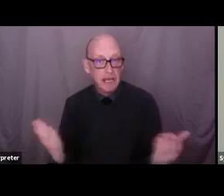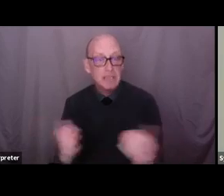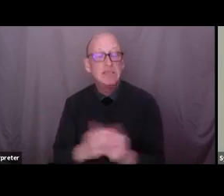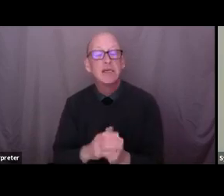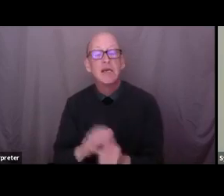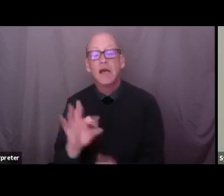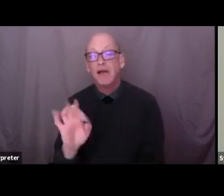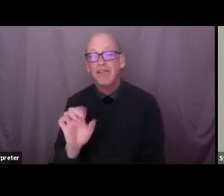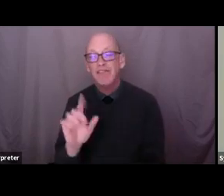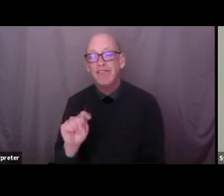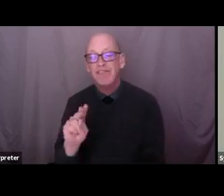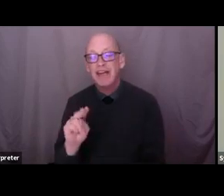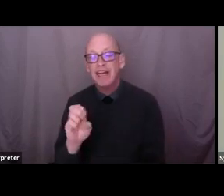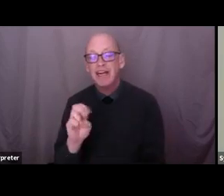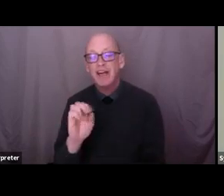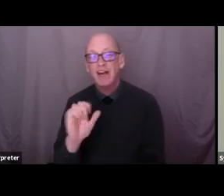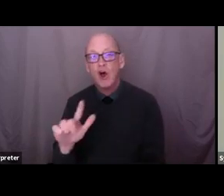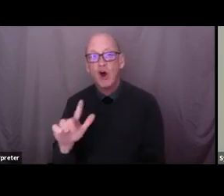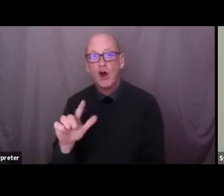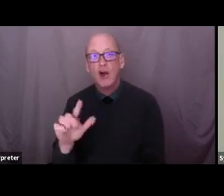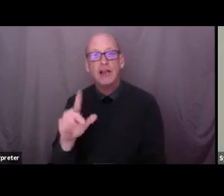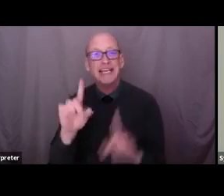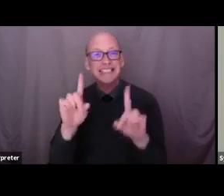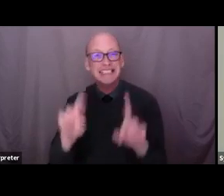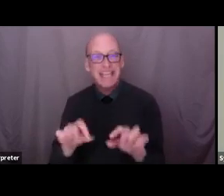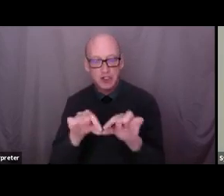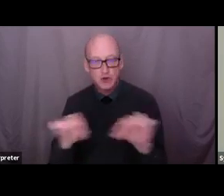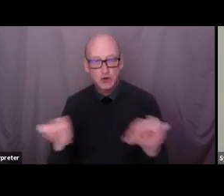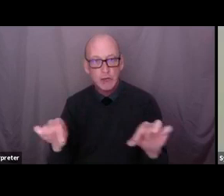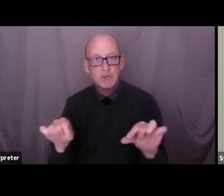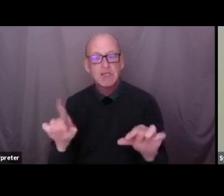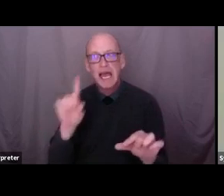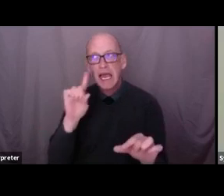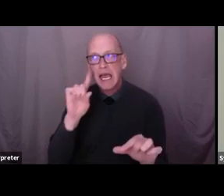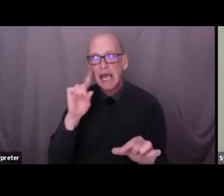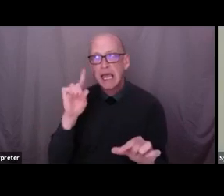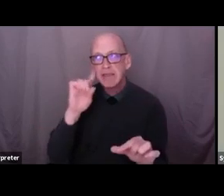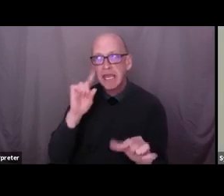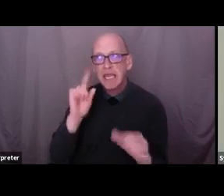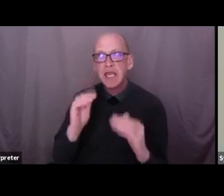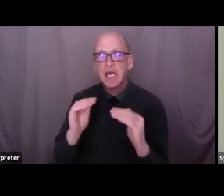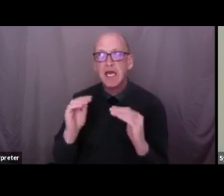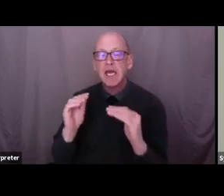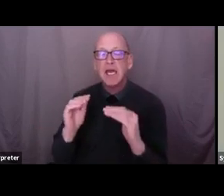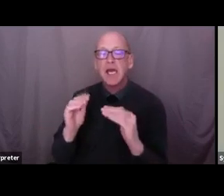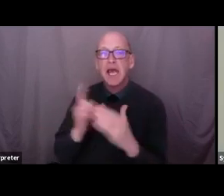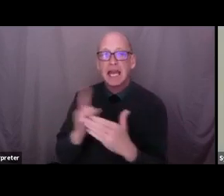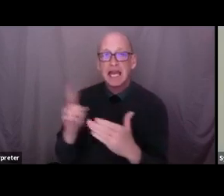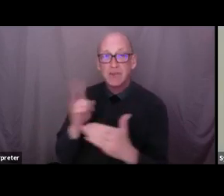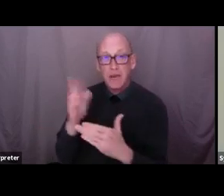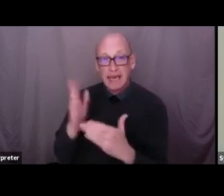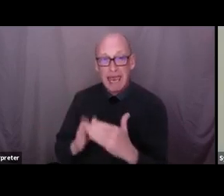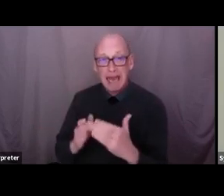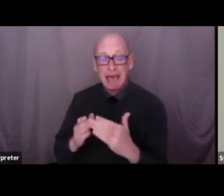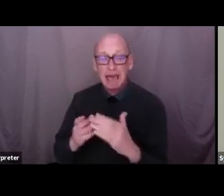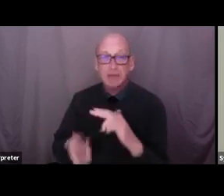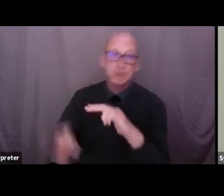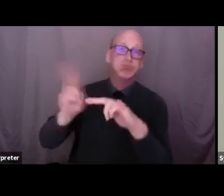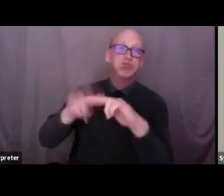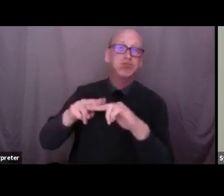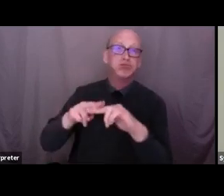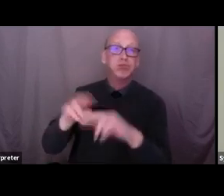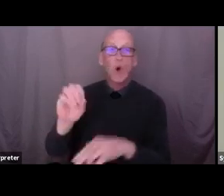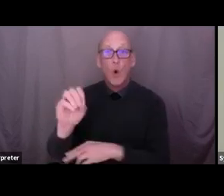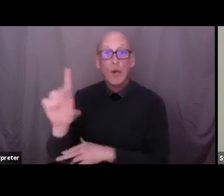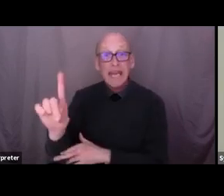test strips. I know last weekend or the weekend before there was a surge in overdoses from opiates in the county. So,